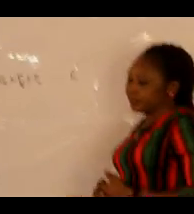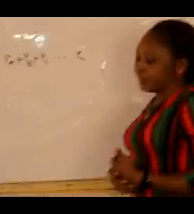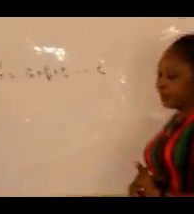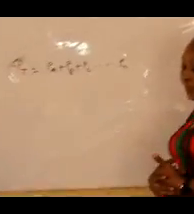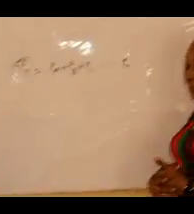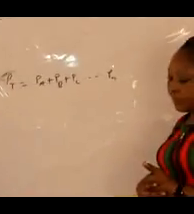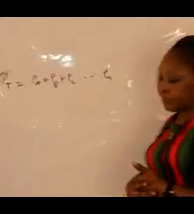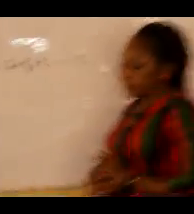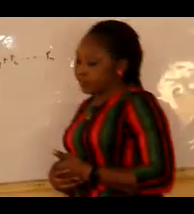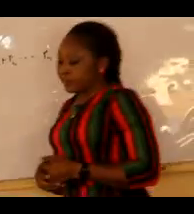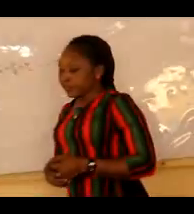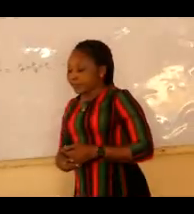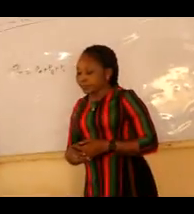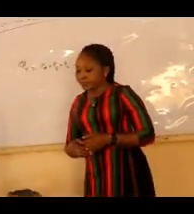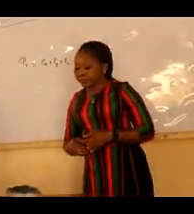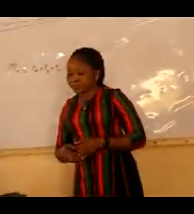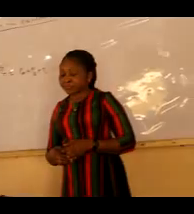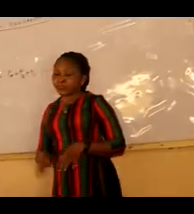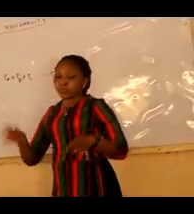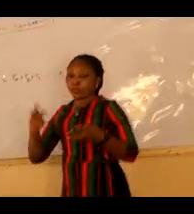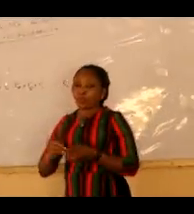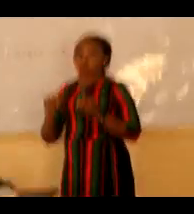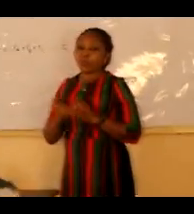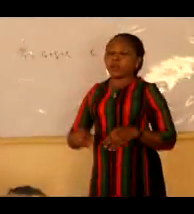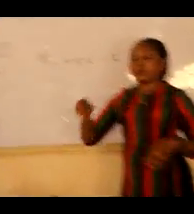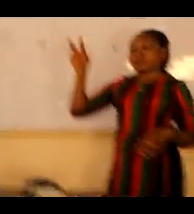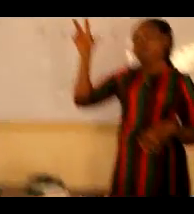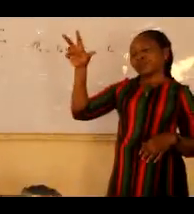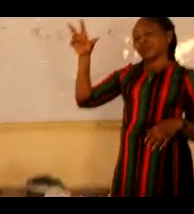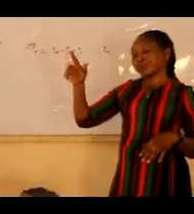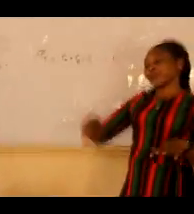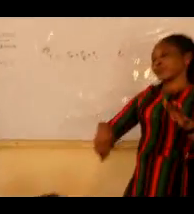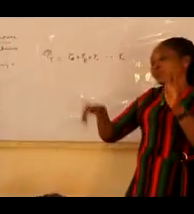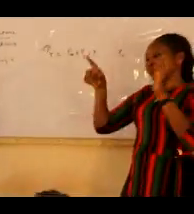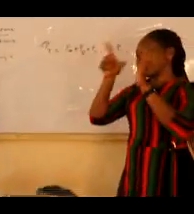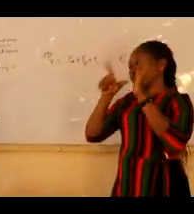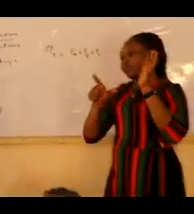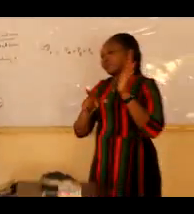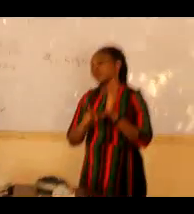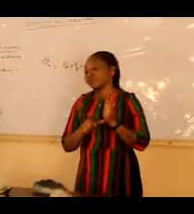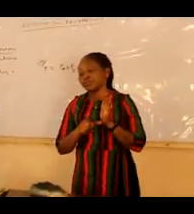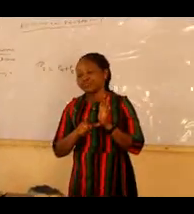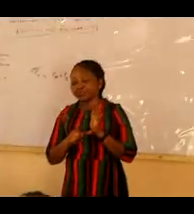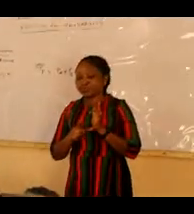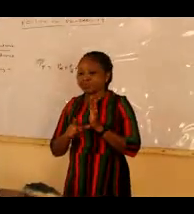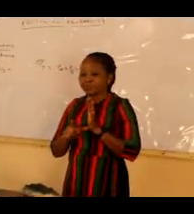Let us go to another event, another law. Mutually independent